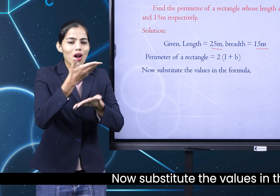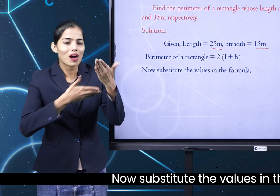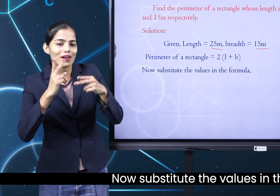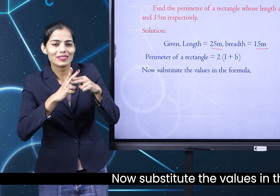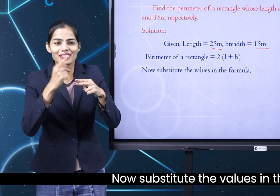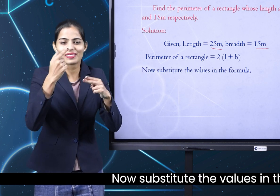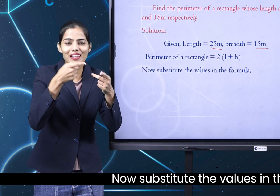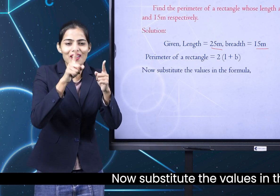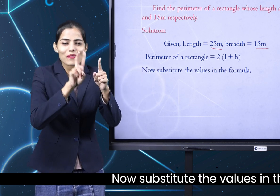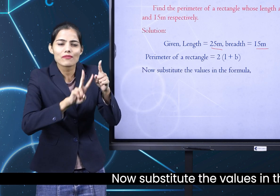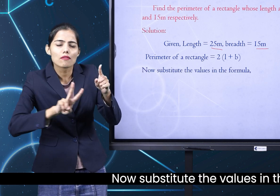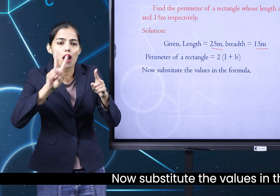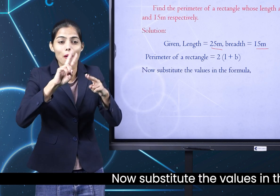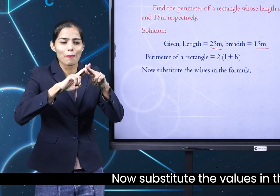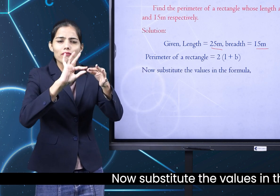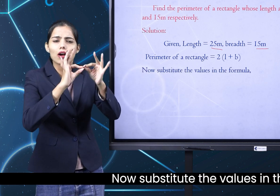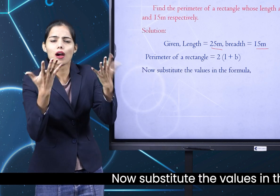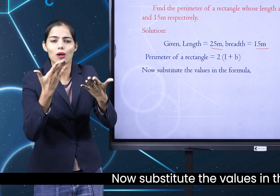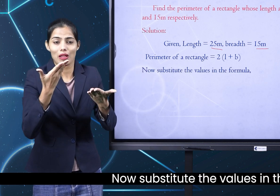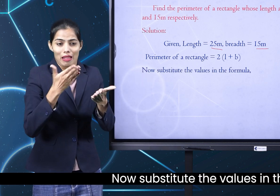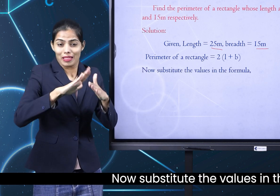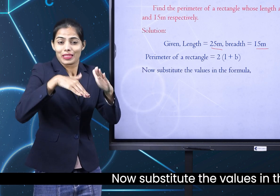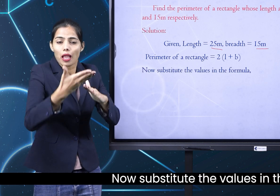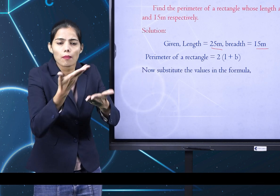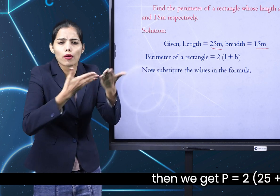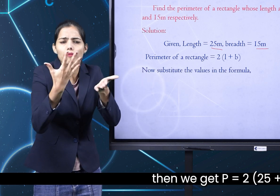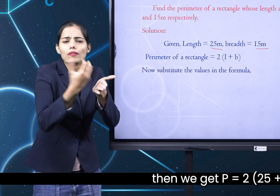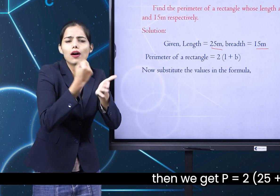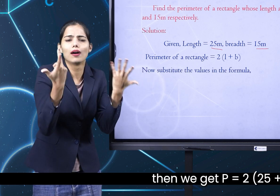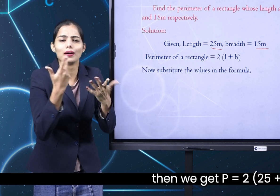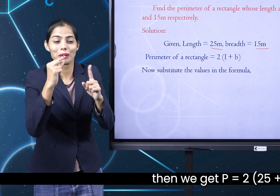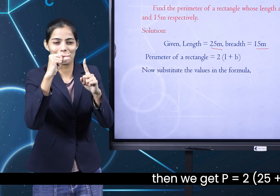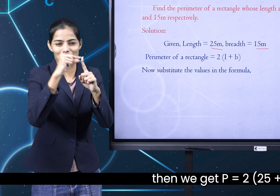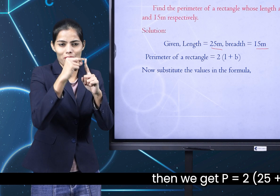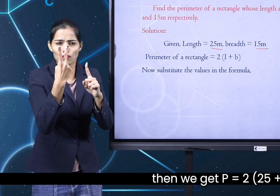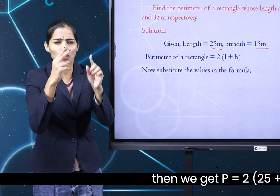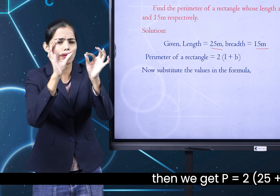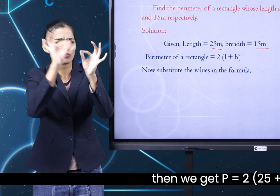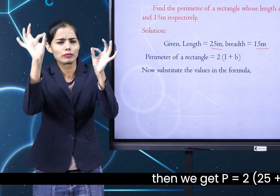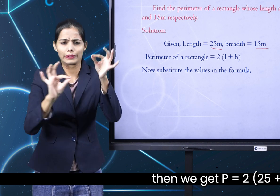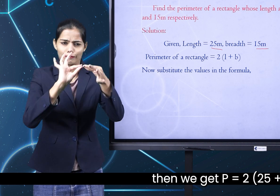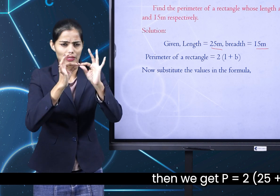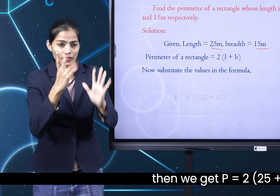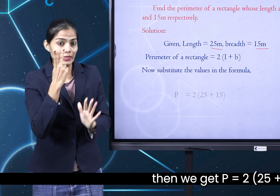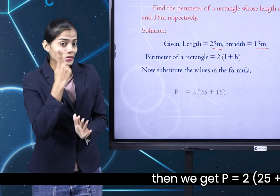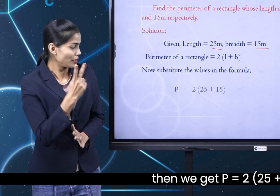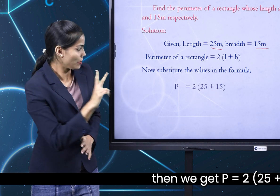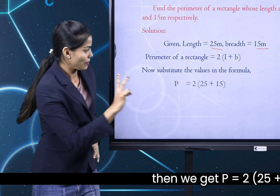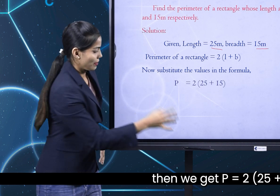Now substitute the values in the formula, then we get P is equal to 2 into